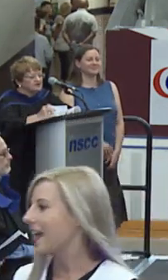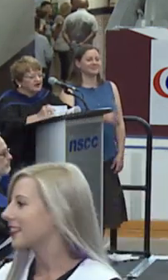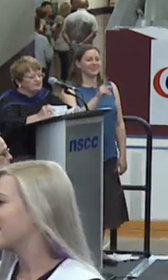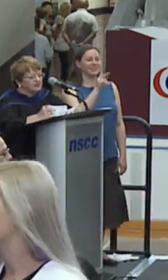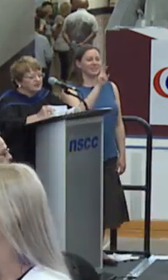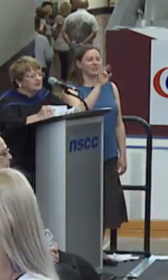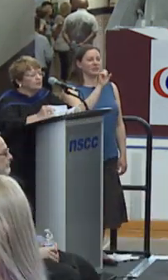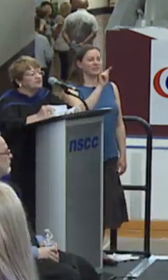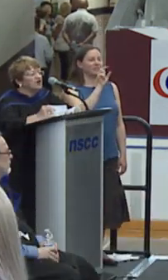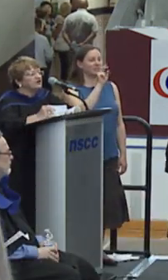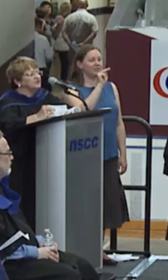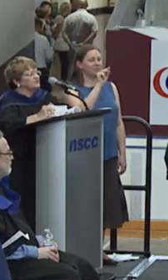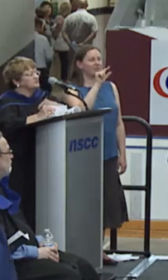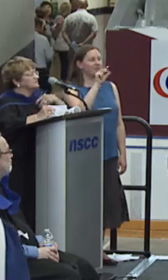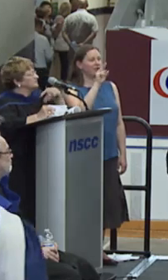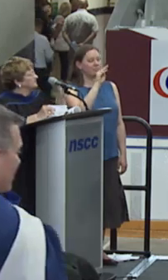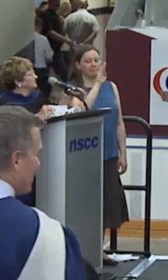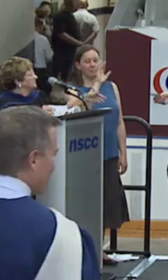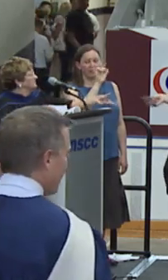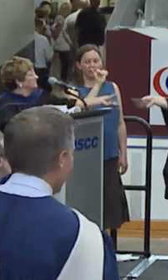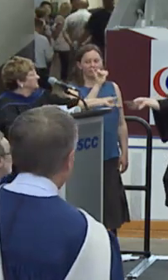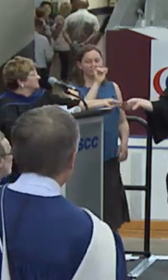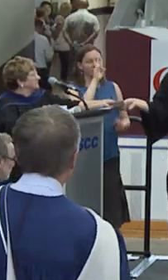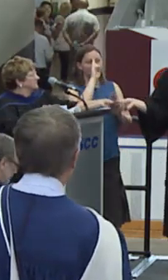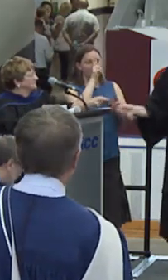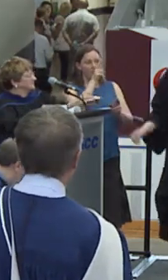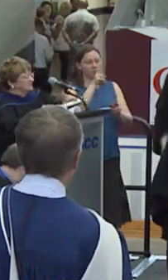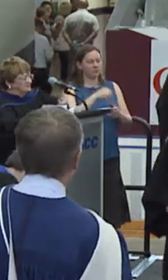Kristen Gumley with honors.